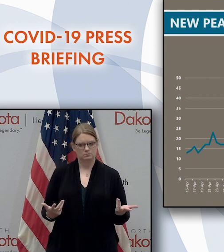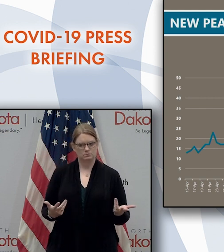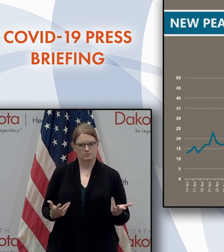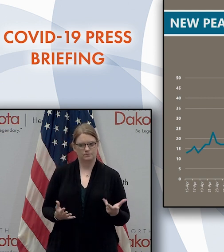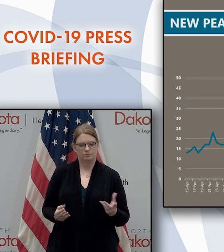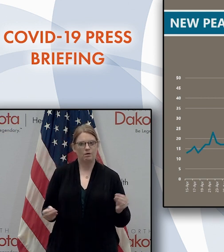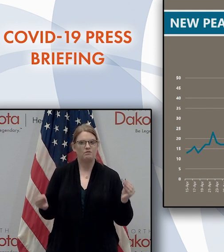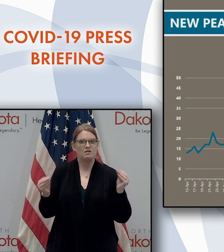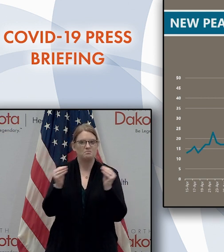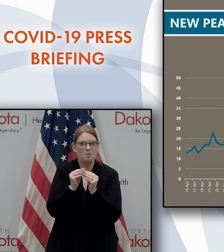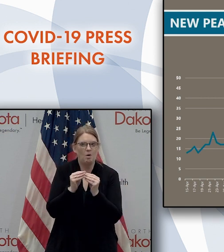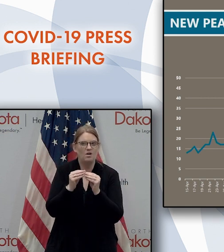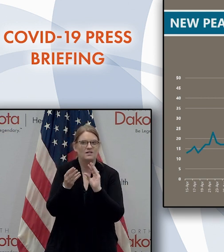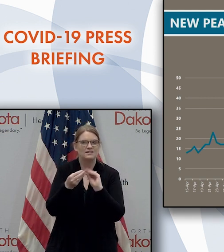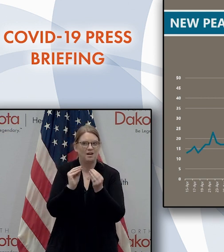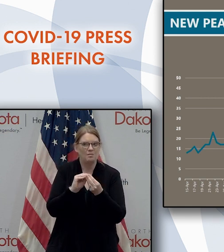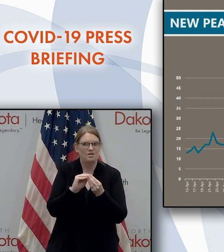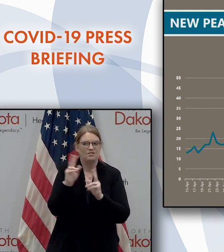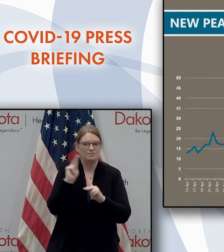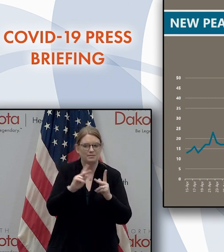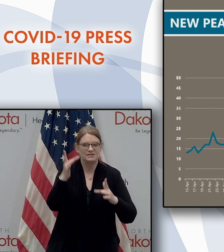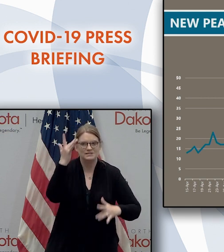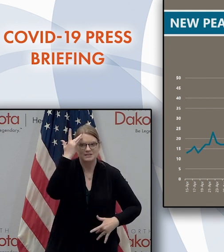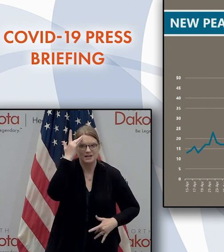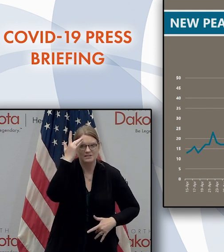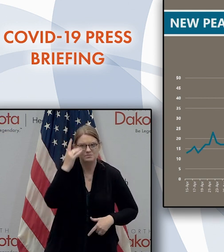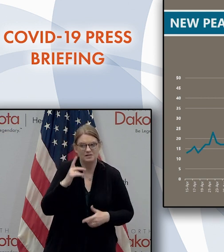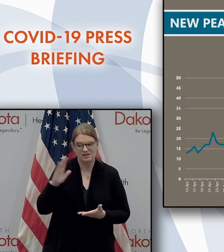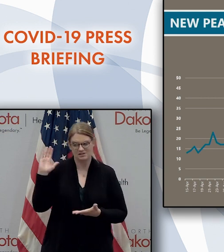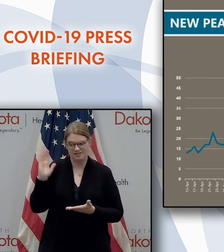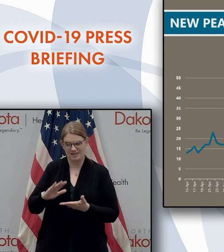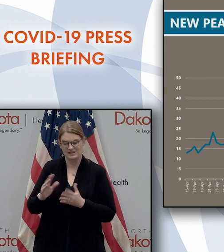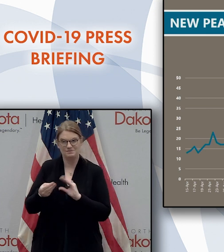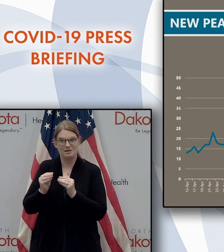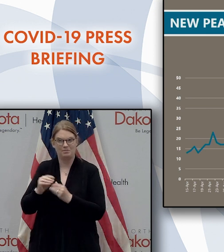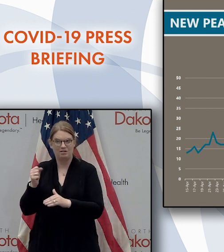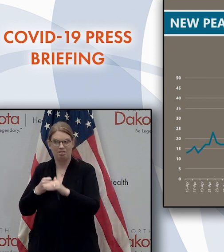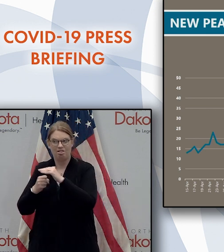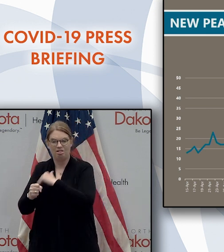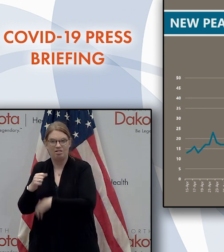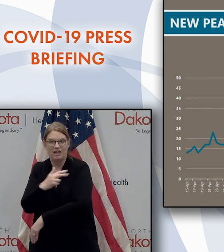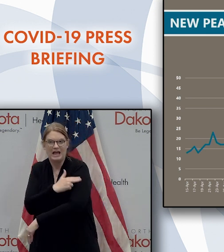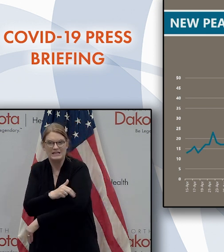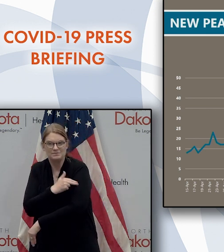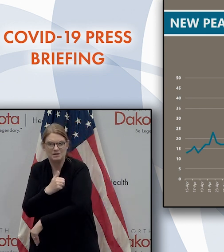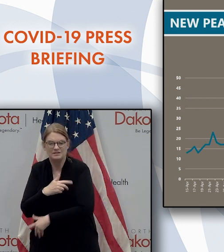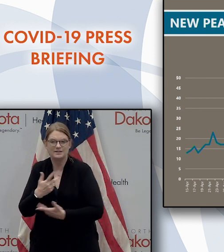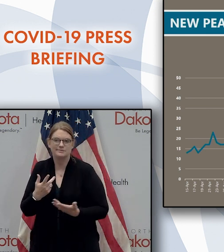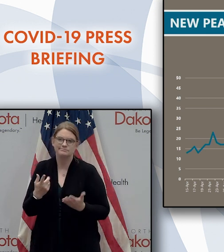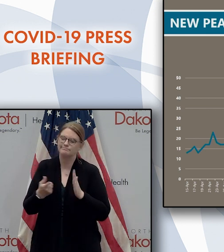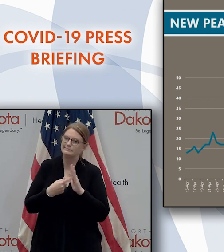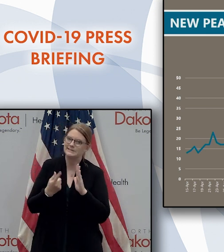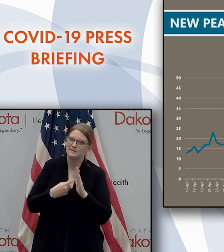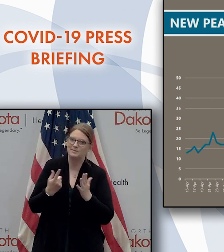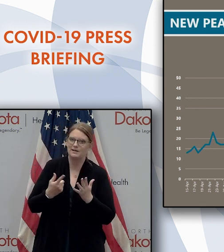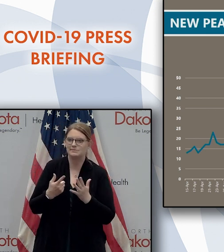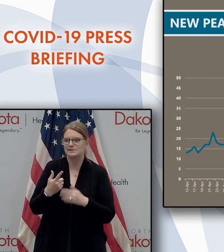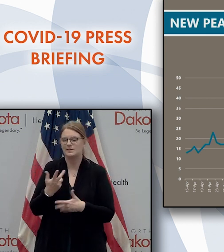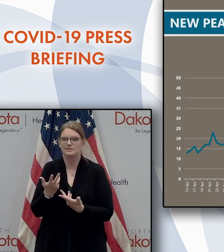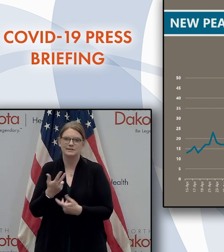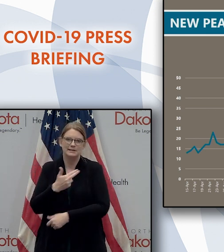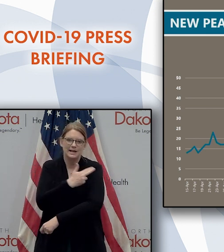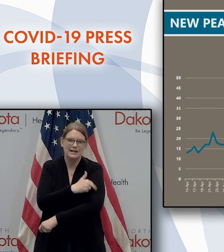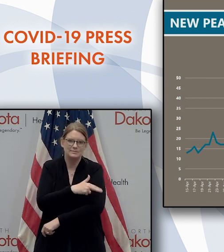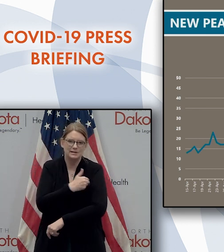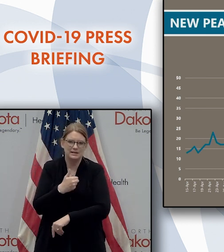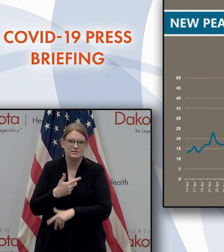more active cases but less hospitalization. Sometimes there's a lag on hospitalization that trails behind active cases, so we